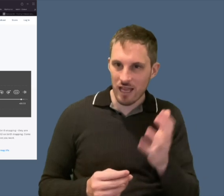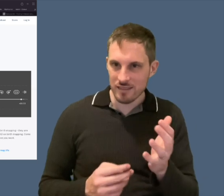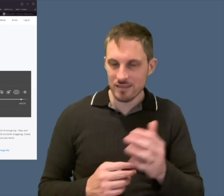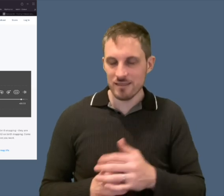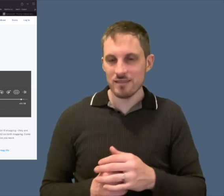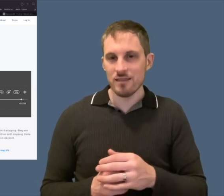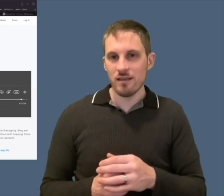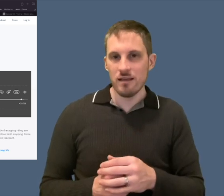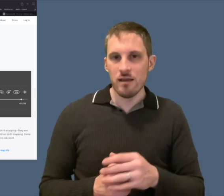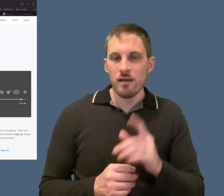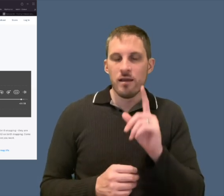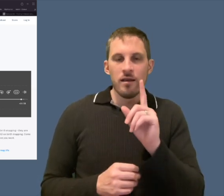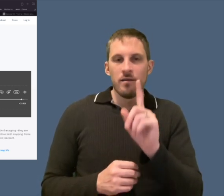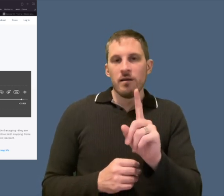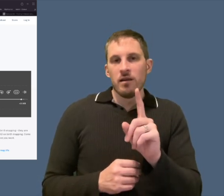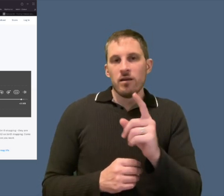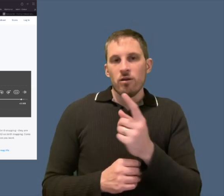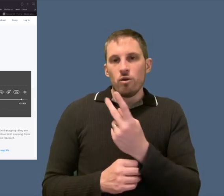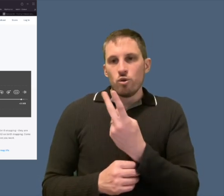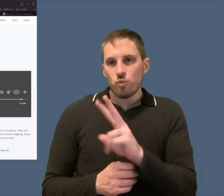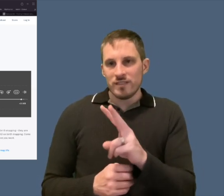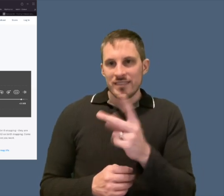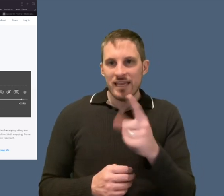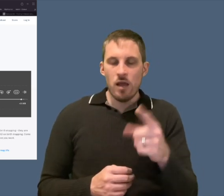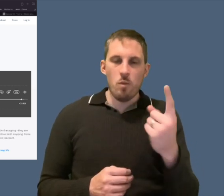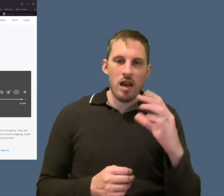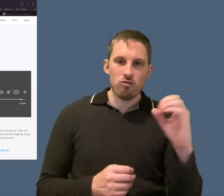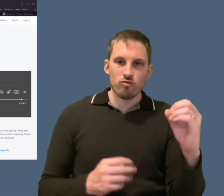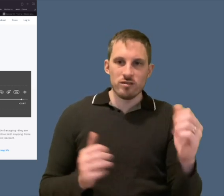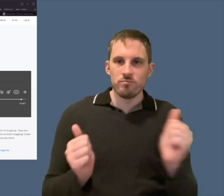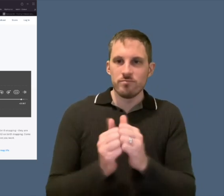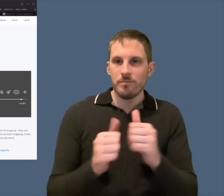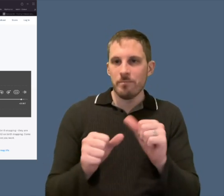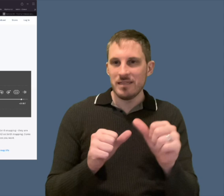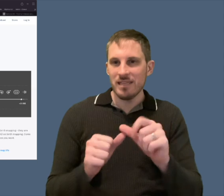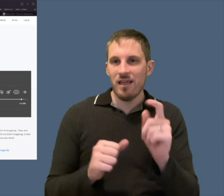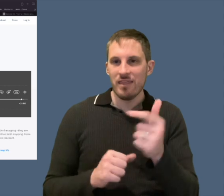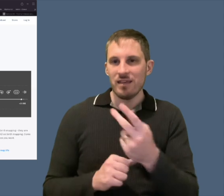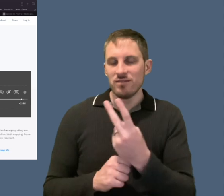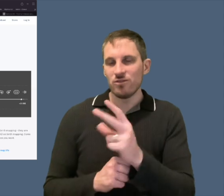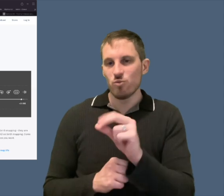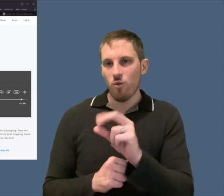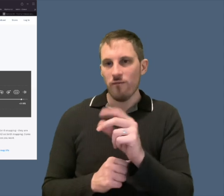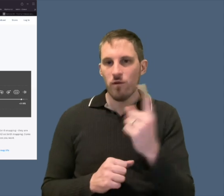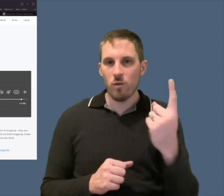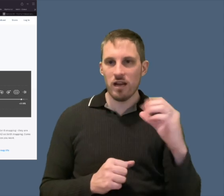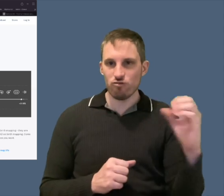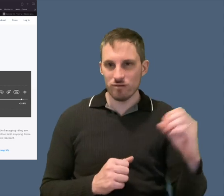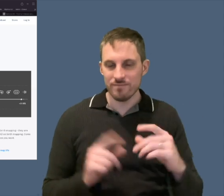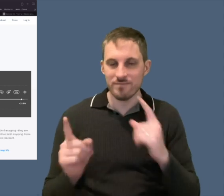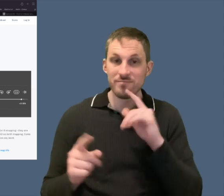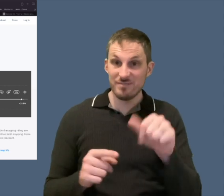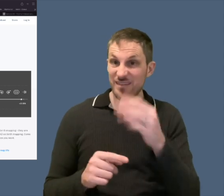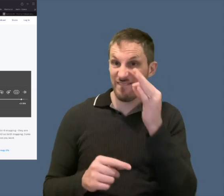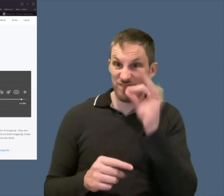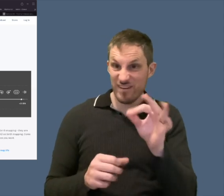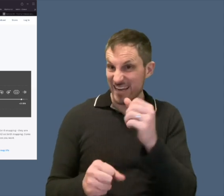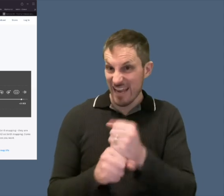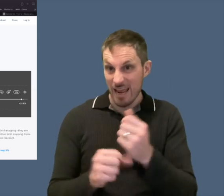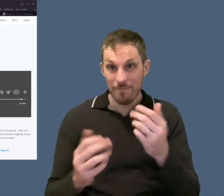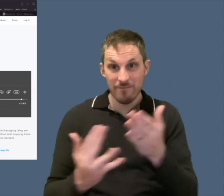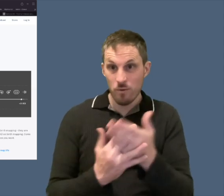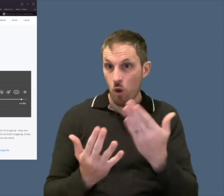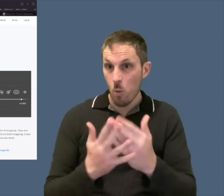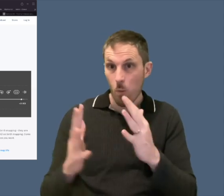but 20 and 100 go together much better than 12 and 100. So this is free. It's available on your website,